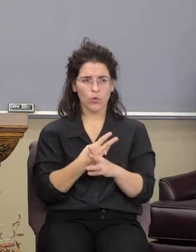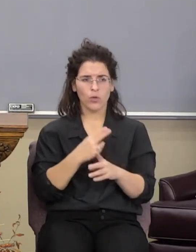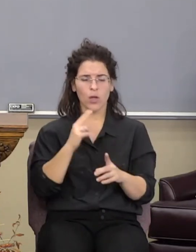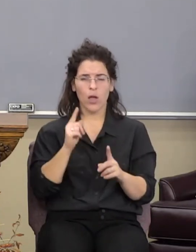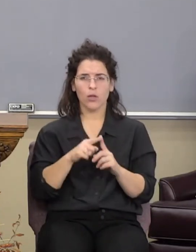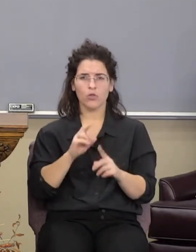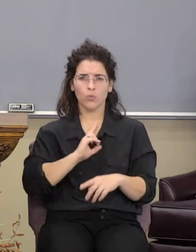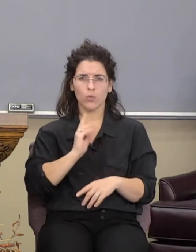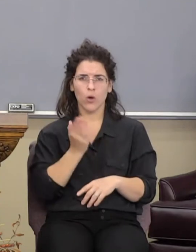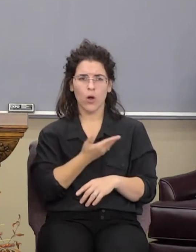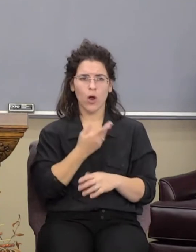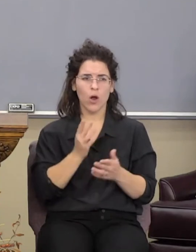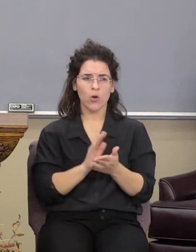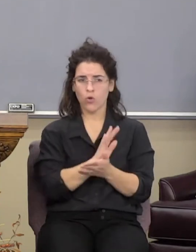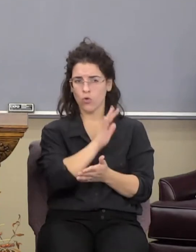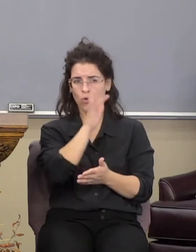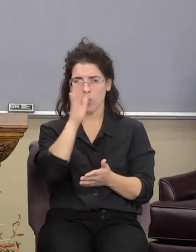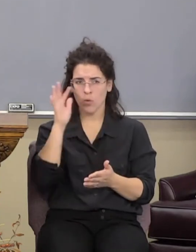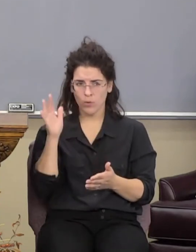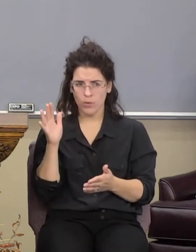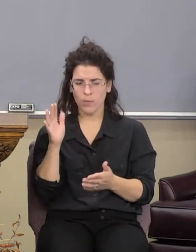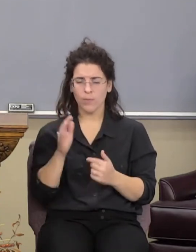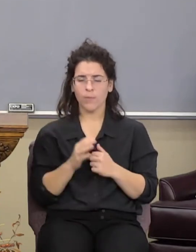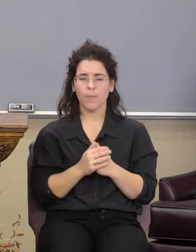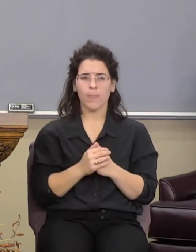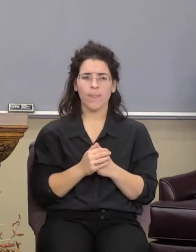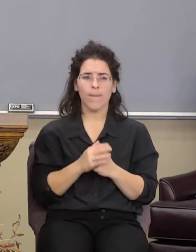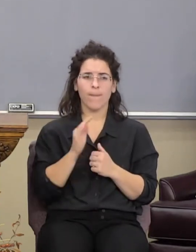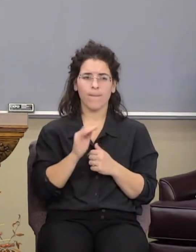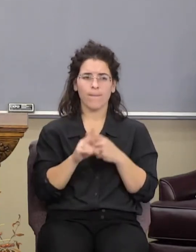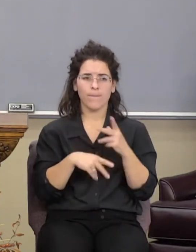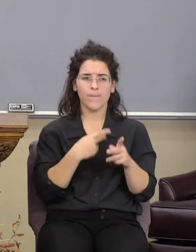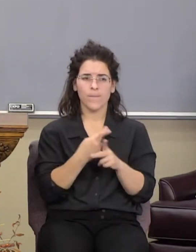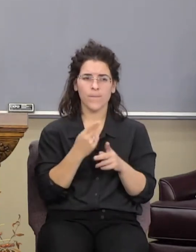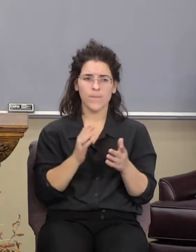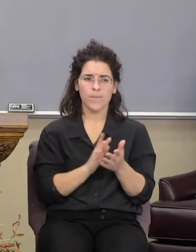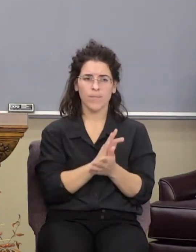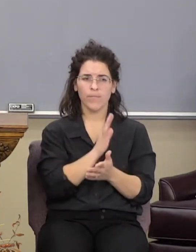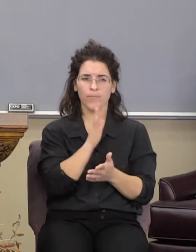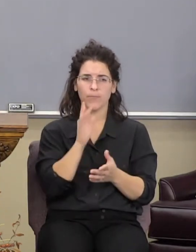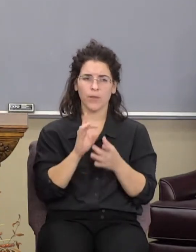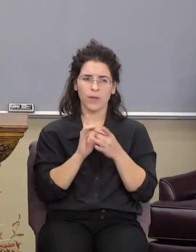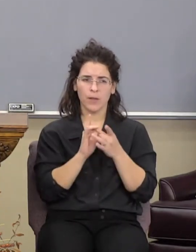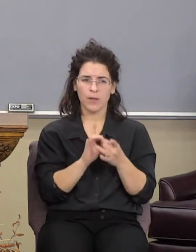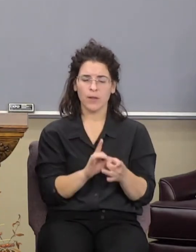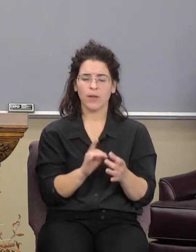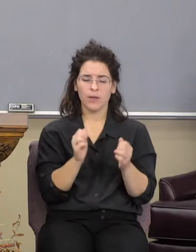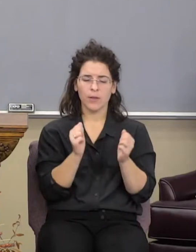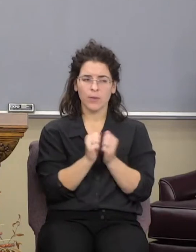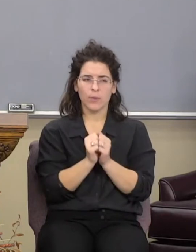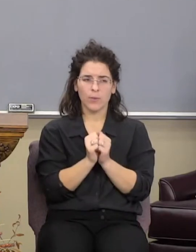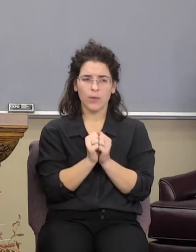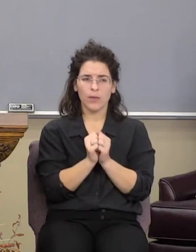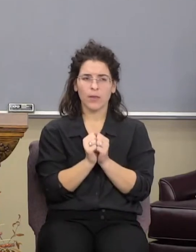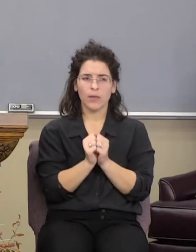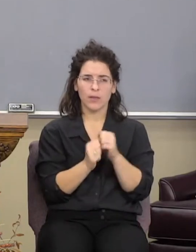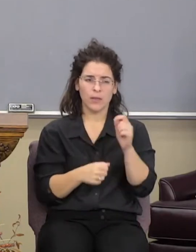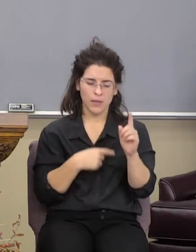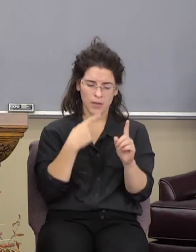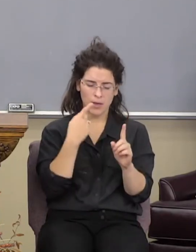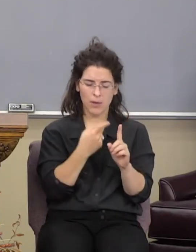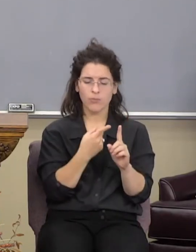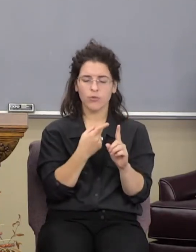our what? Glory. That type of glory has to do with being the